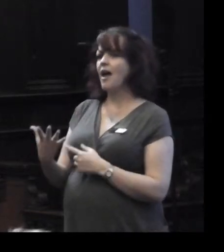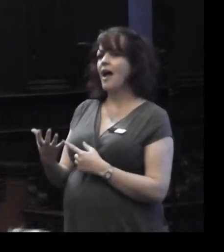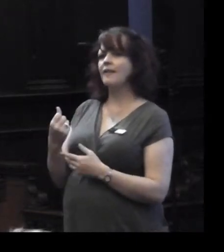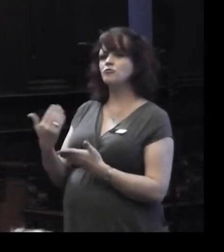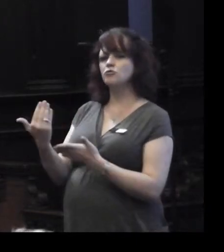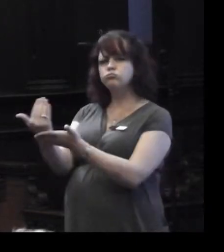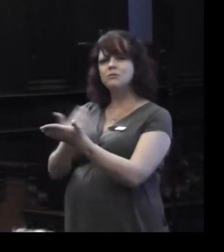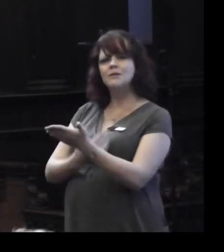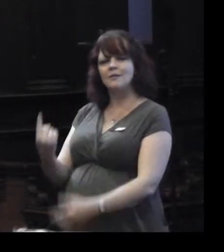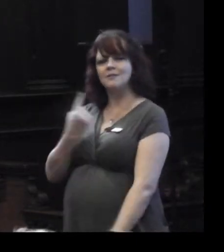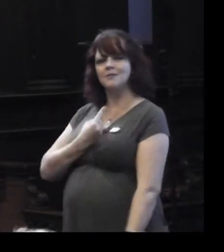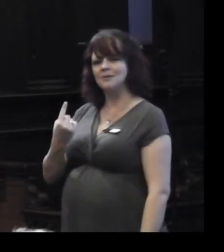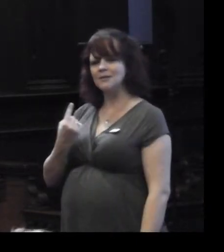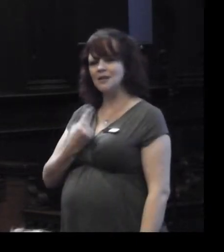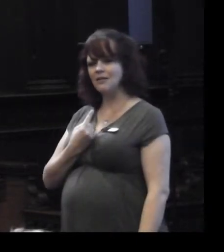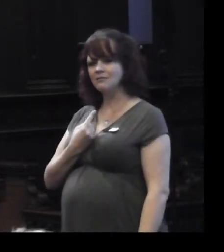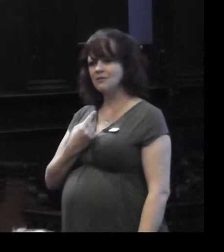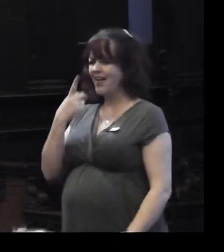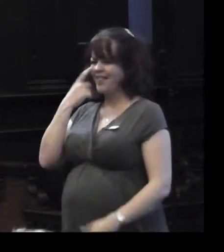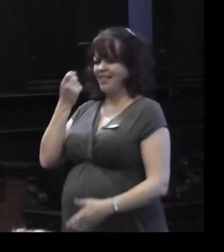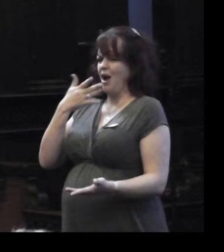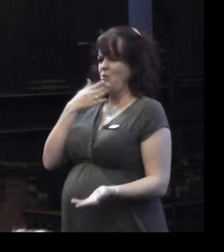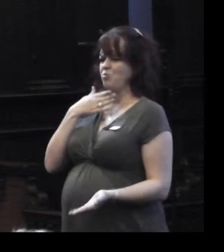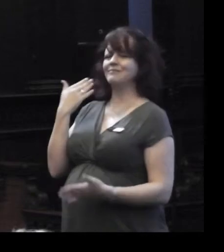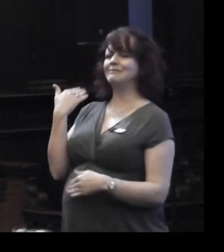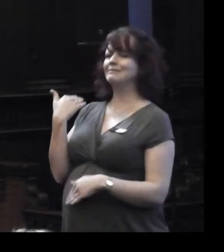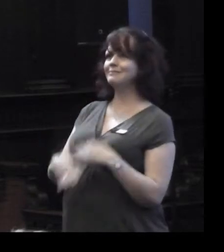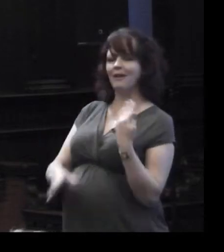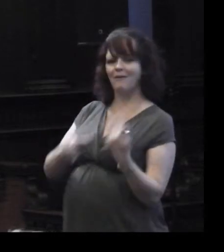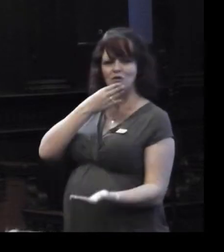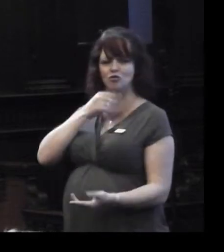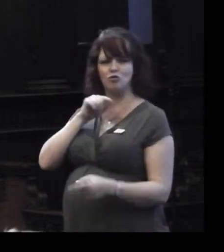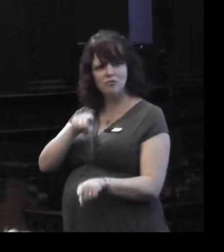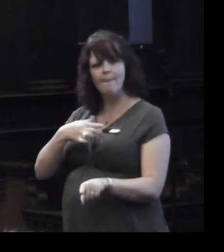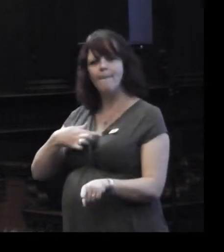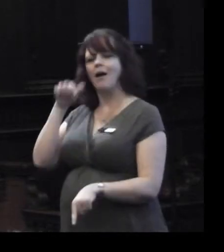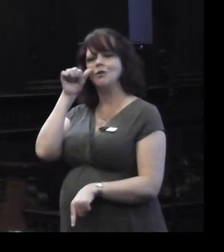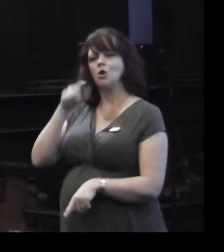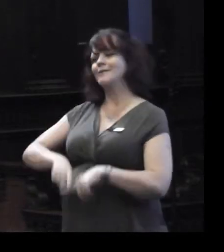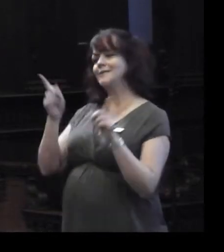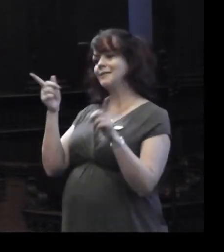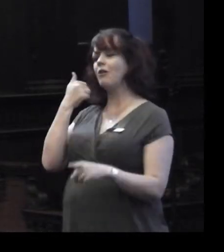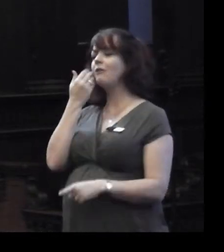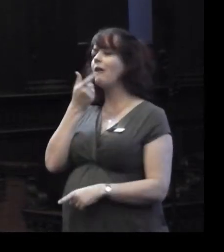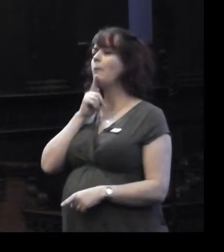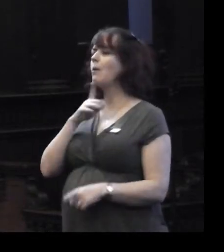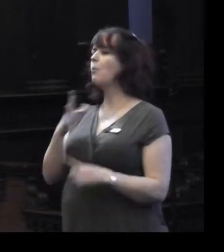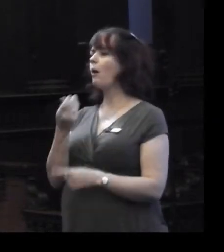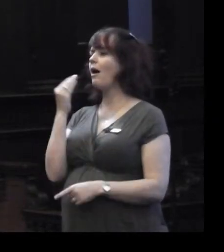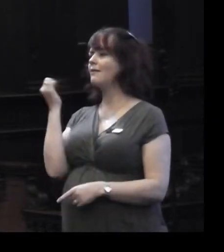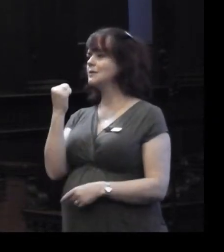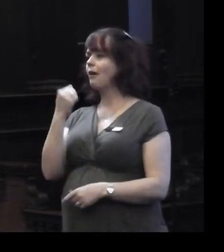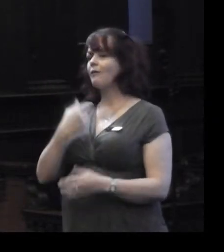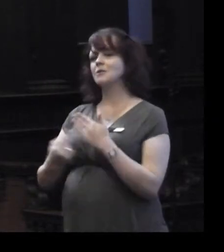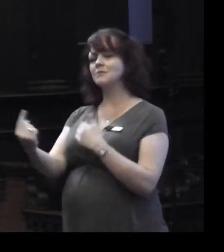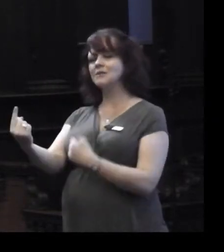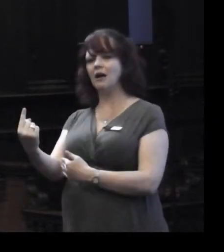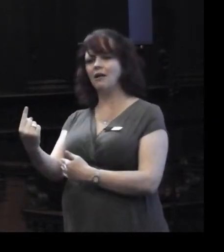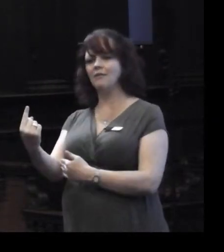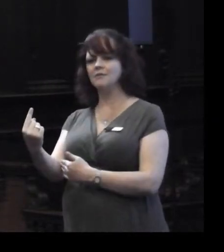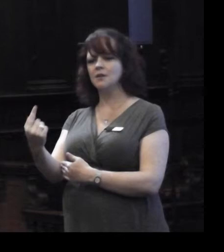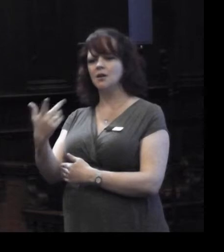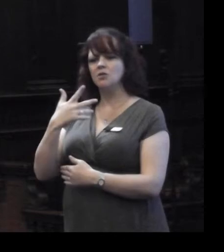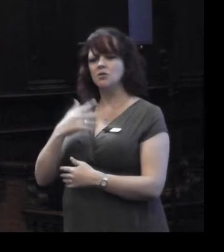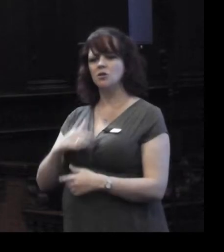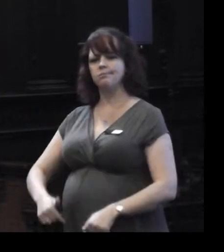protection, not the intention to use them, only because they know that other young people are armed. We need to change that